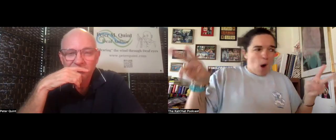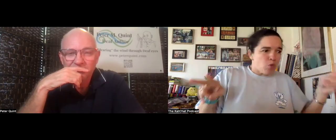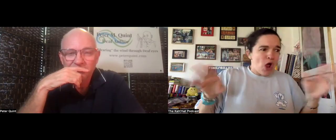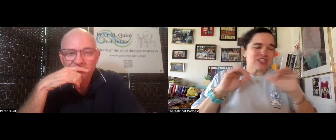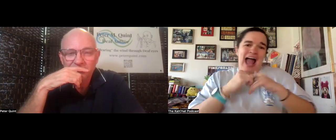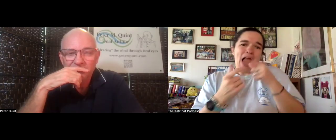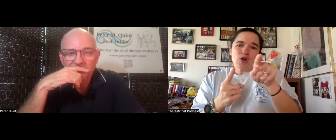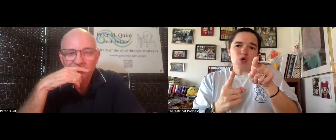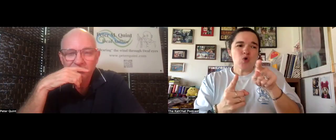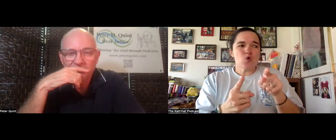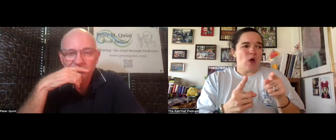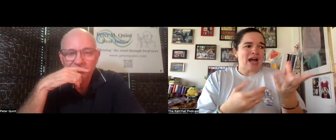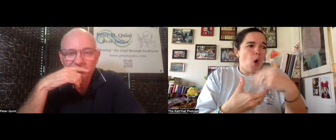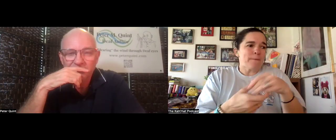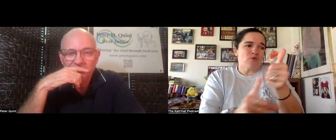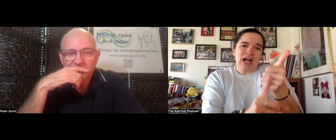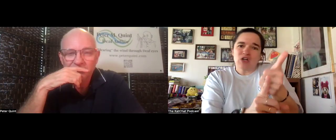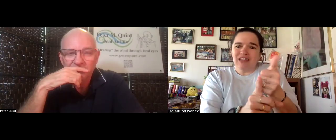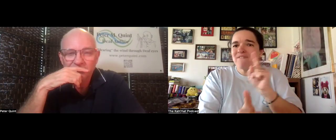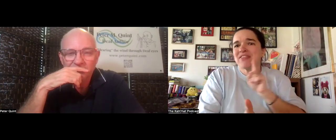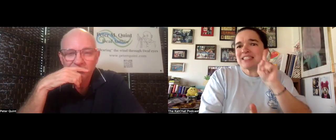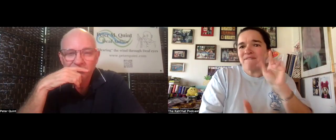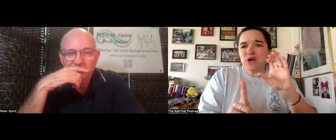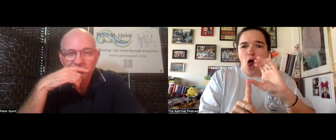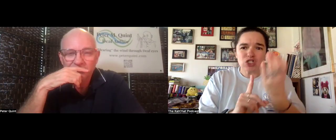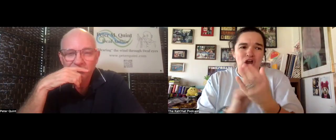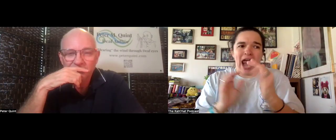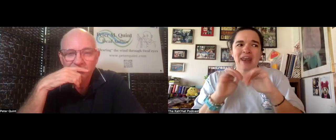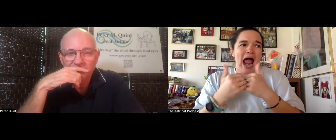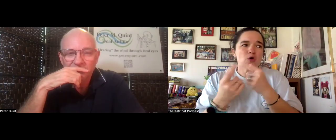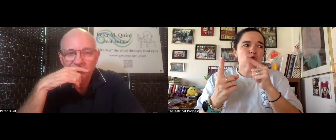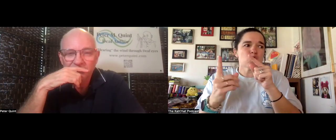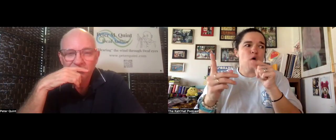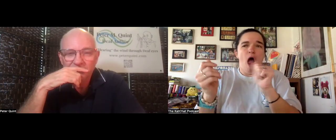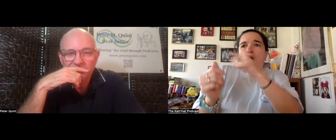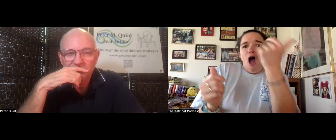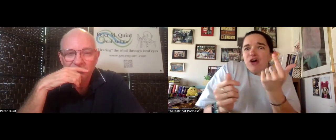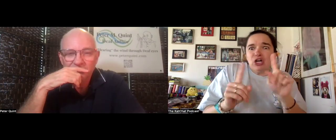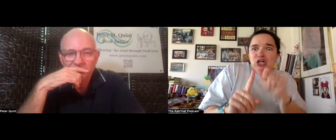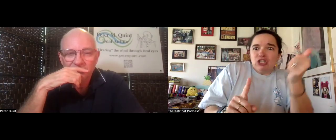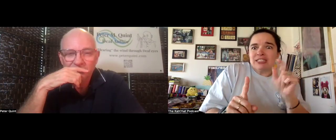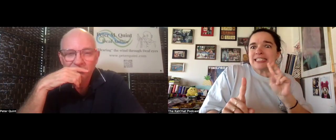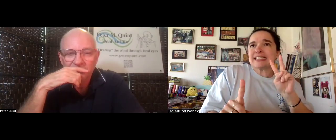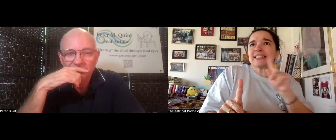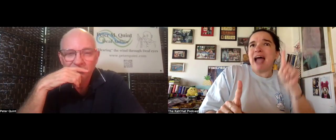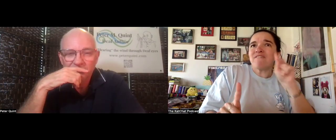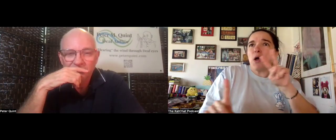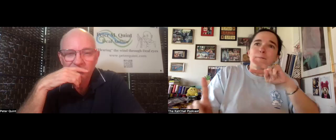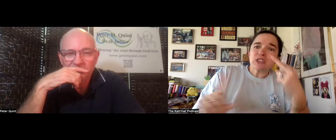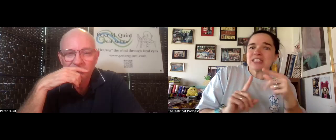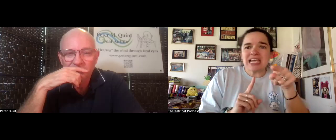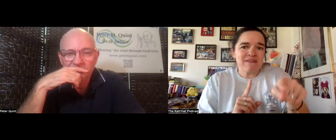raised in both worlds and how do incorporate yourself in the deaf culture and how do others